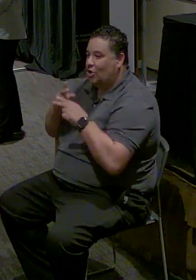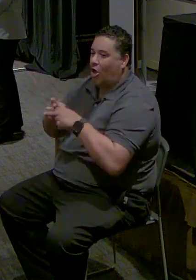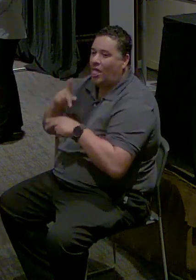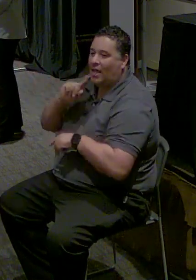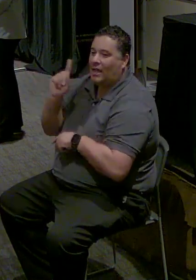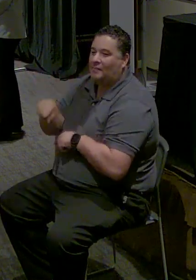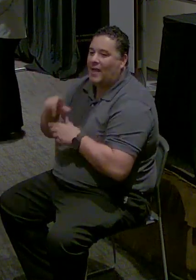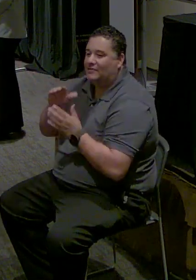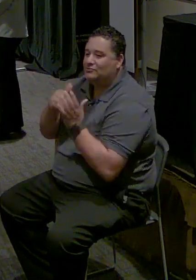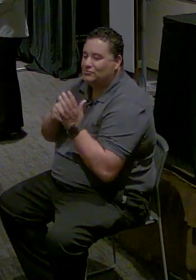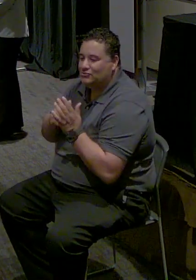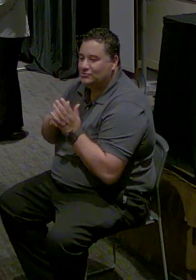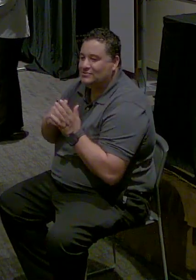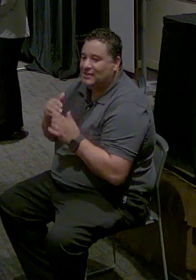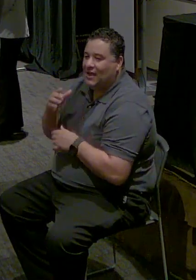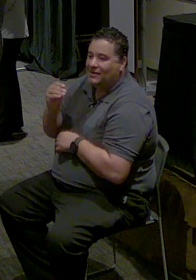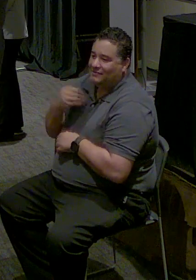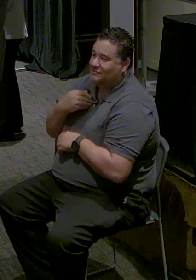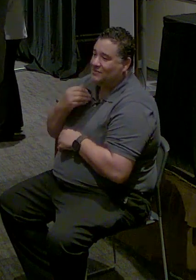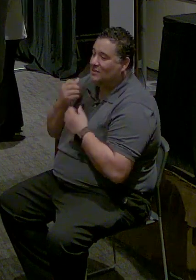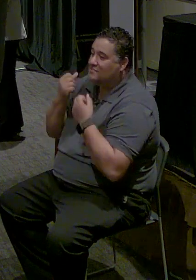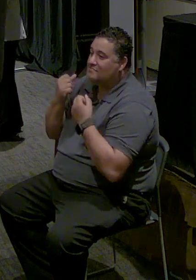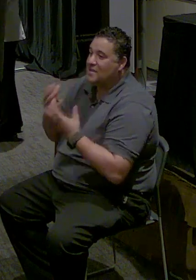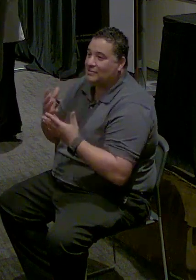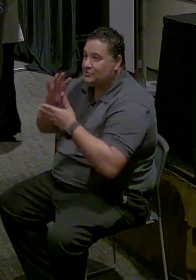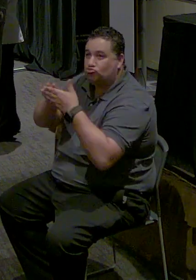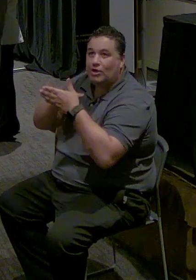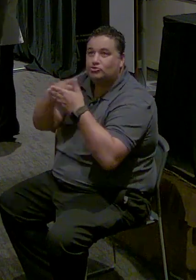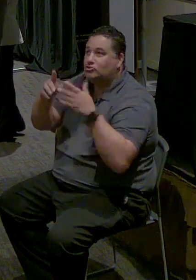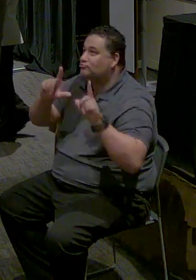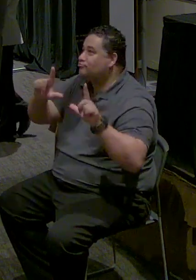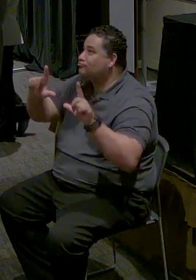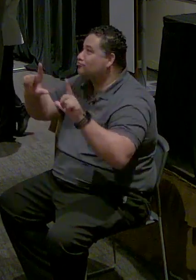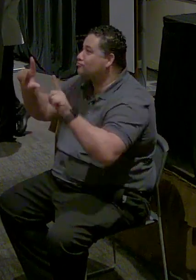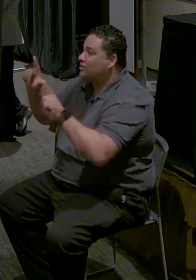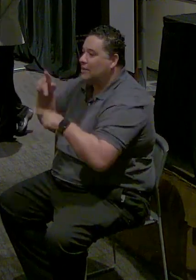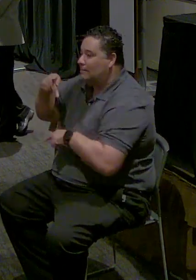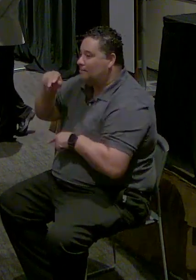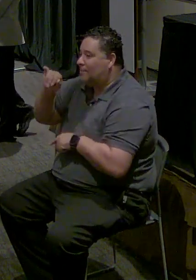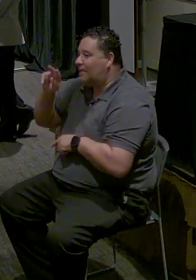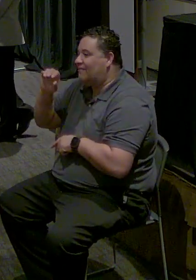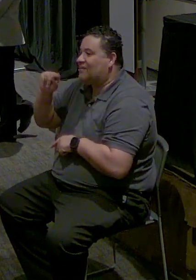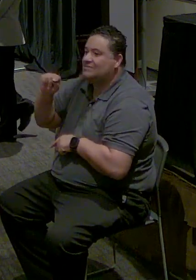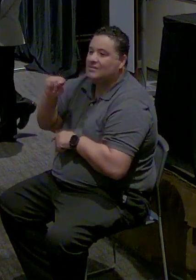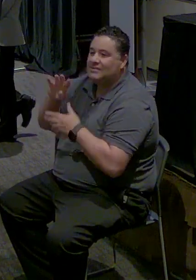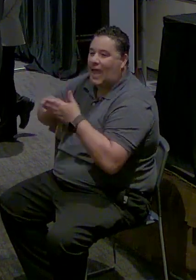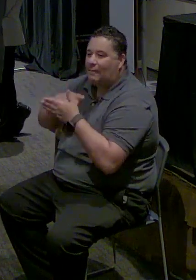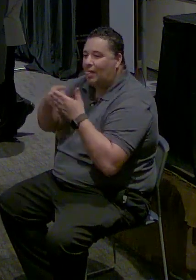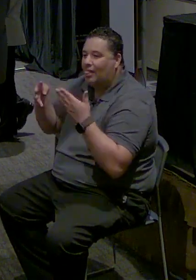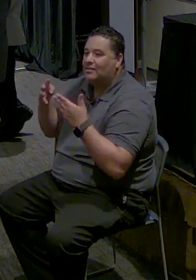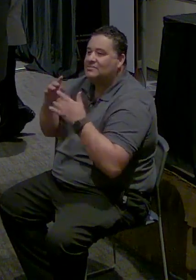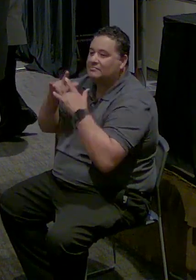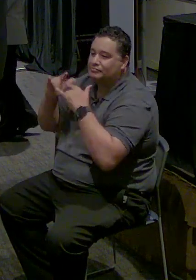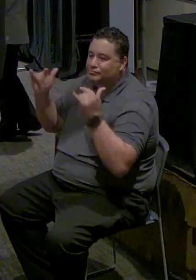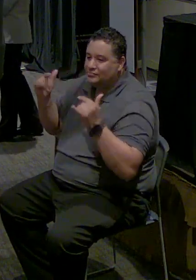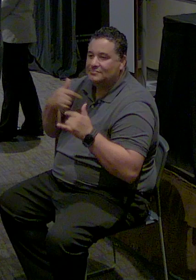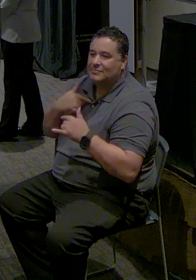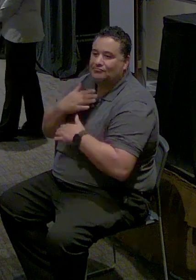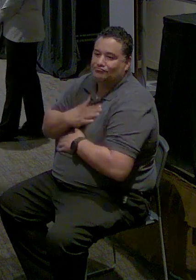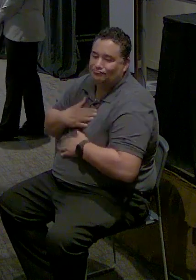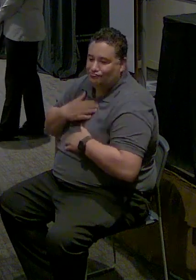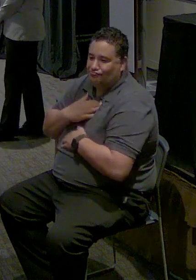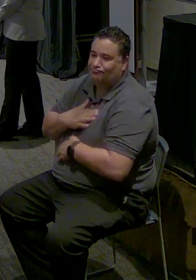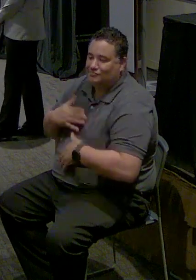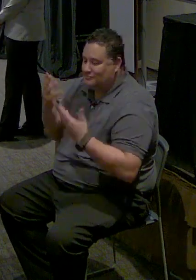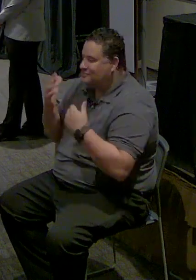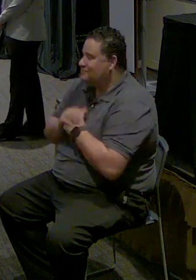center, and have multiple spreadsheets up and pivot tables, and it's just a lot of fun for me, so I enjoy that. So I think